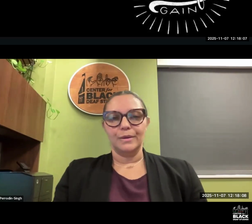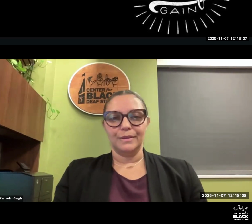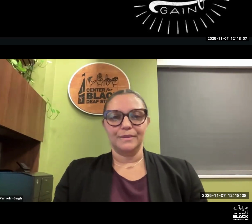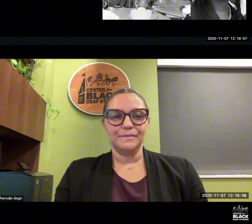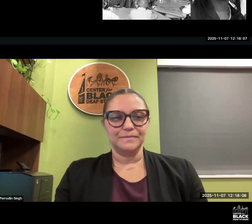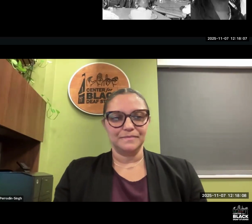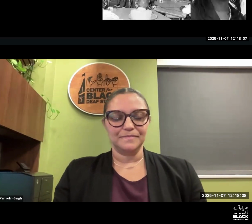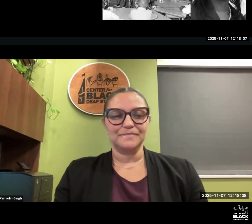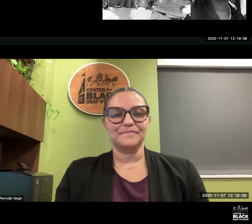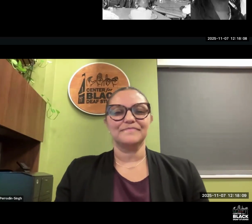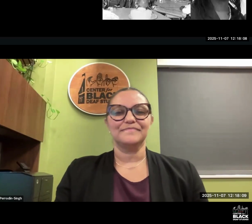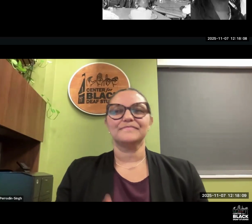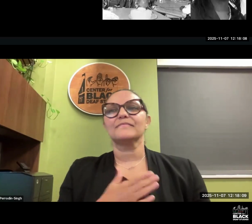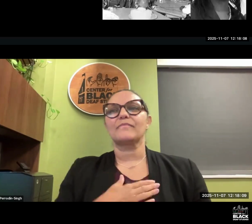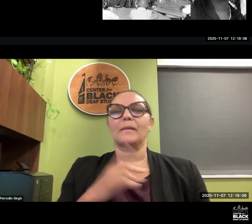autoethnography.